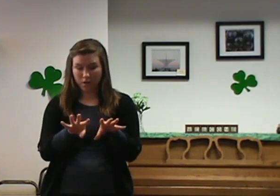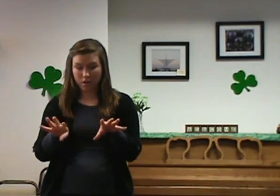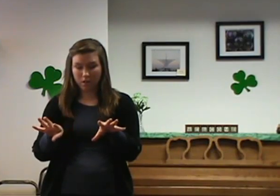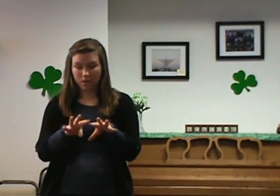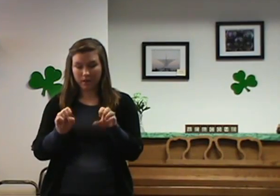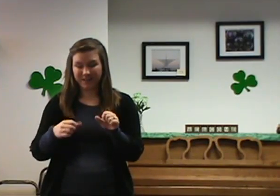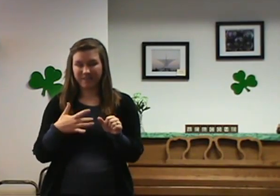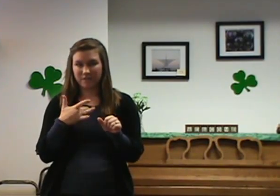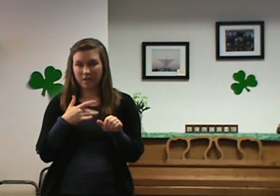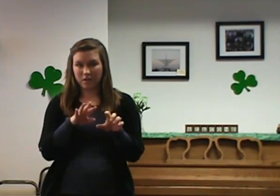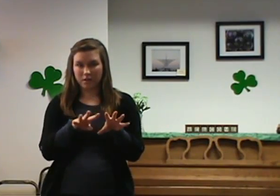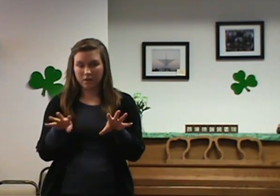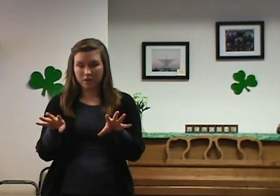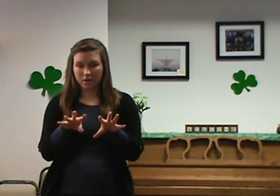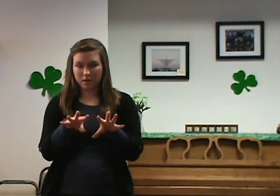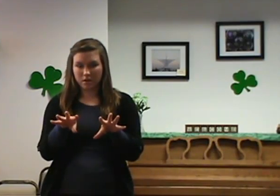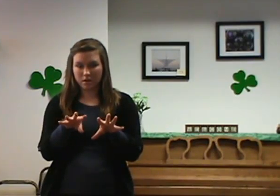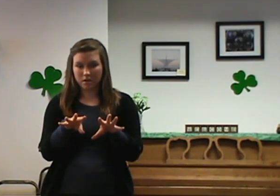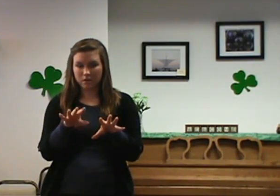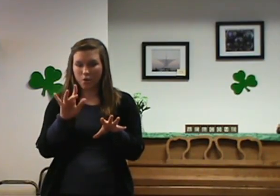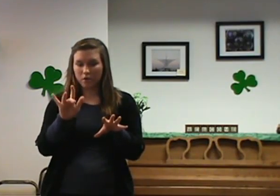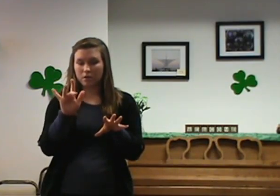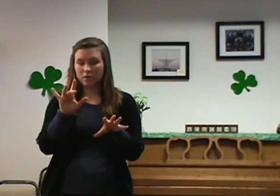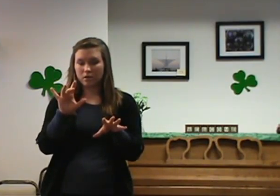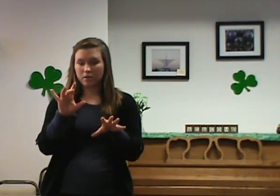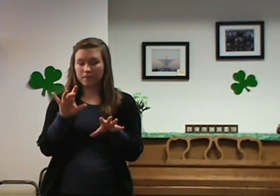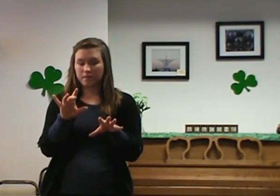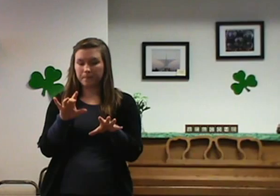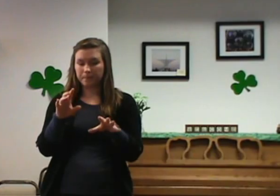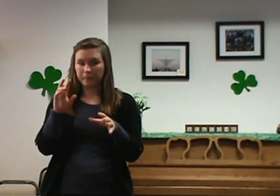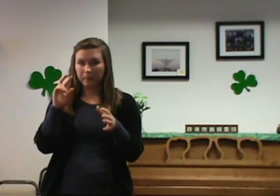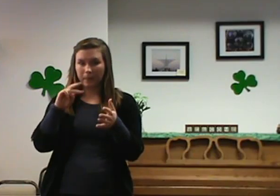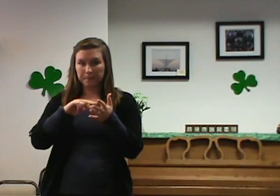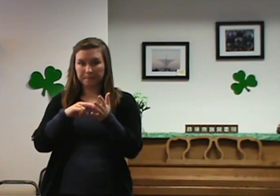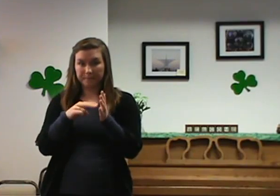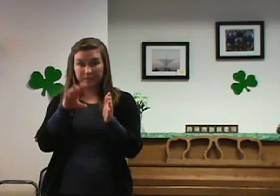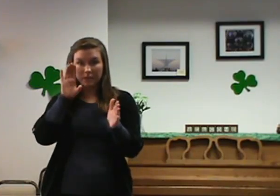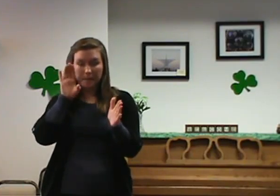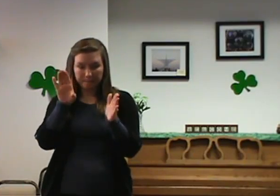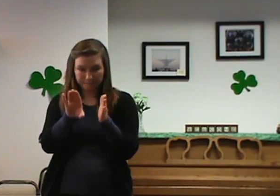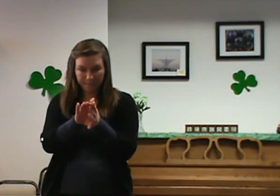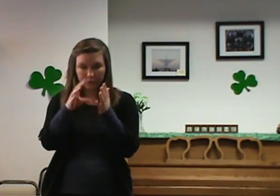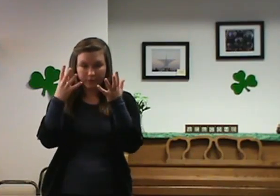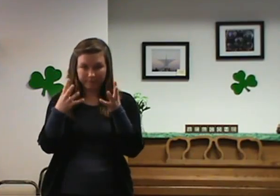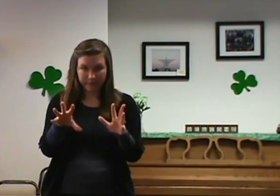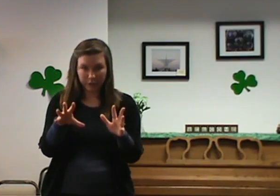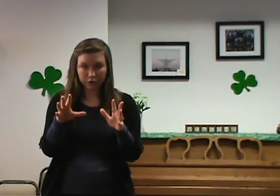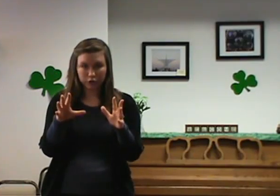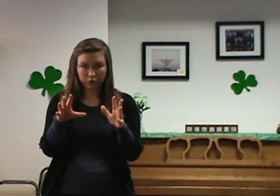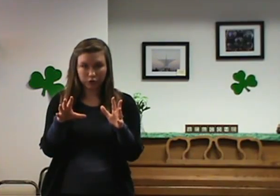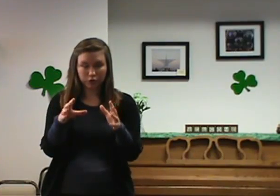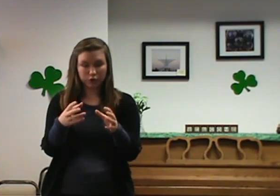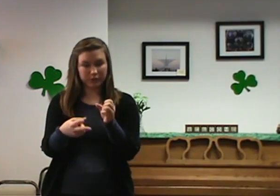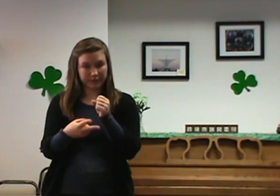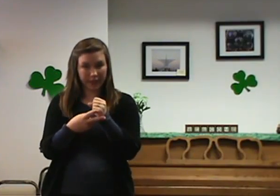the camera clicks, you can turn a page or insert another document, and it just does it just that